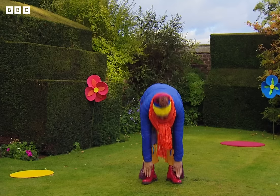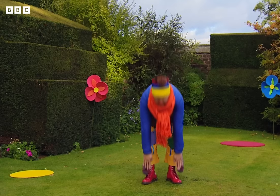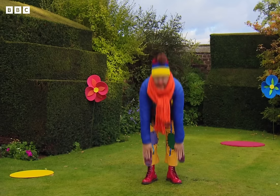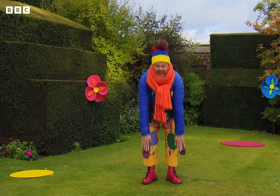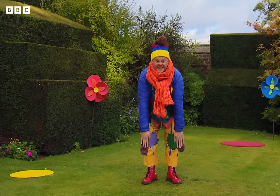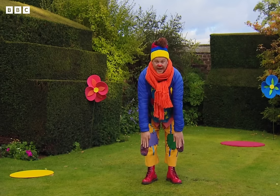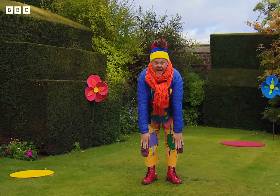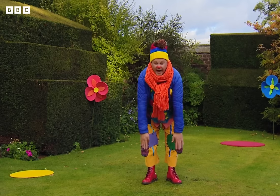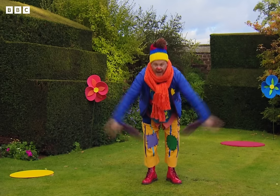Oh. Let's go.